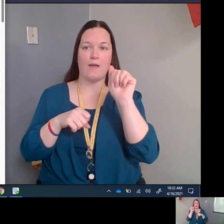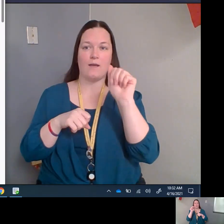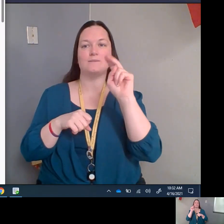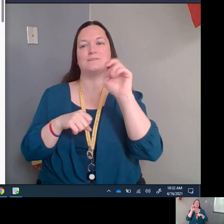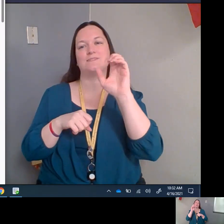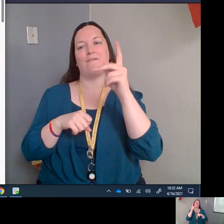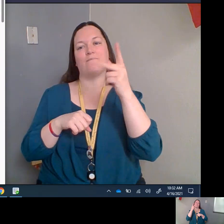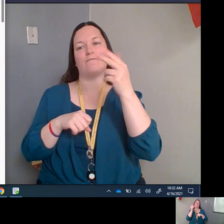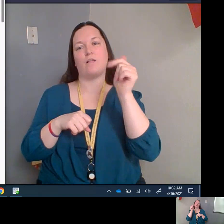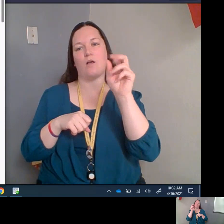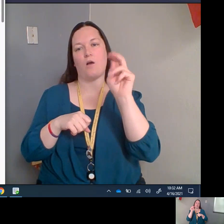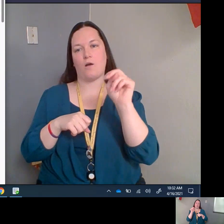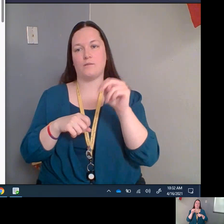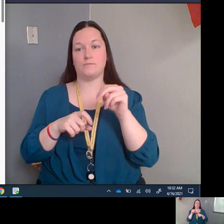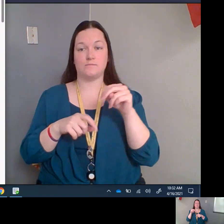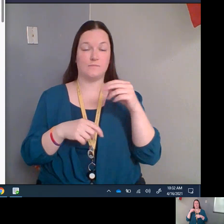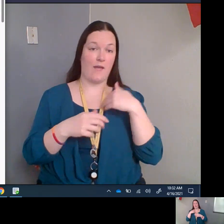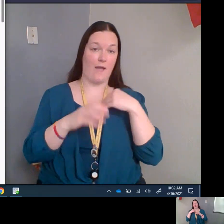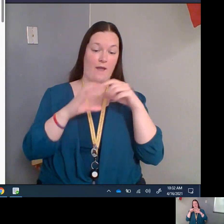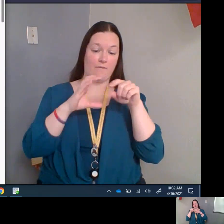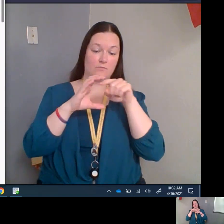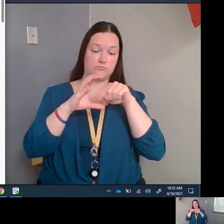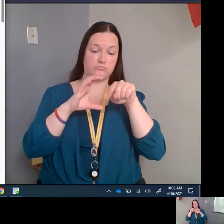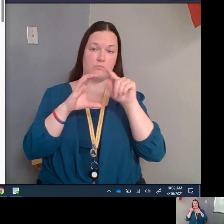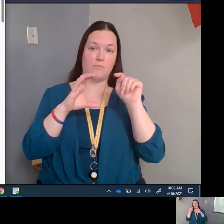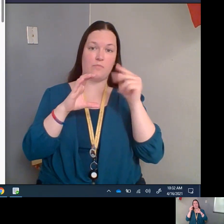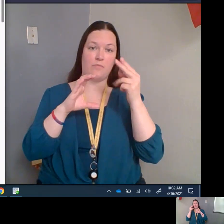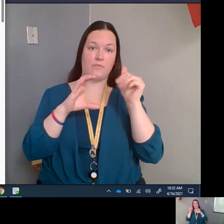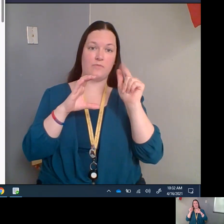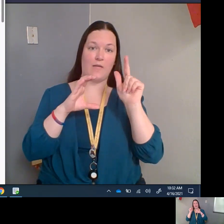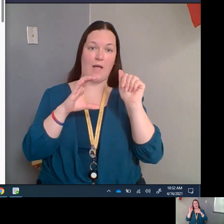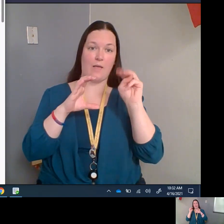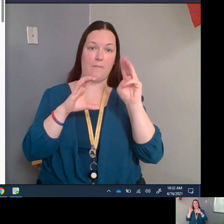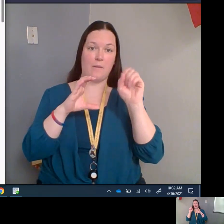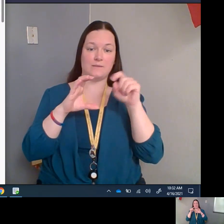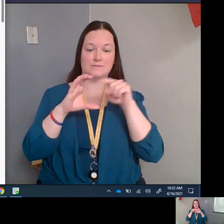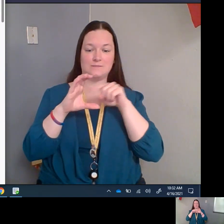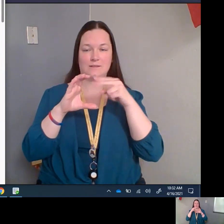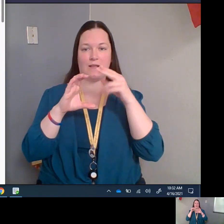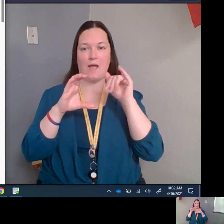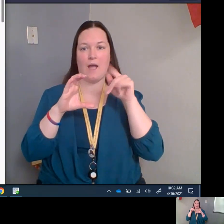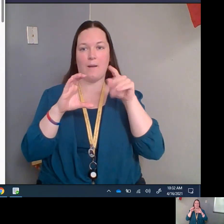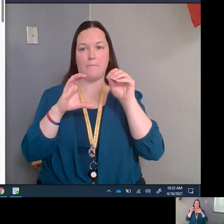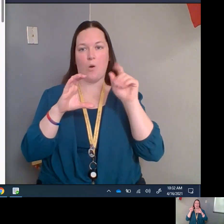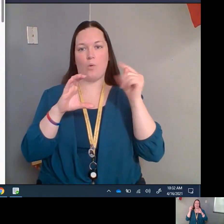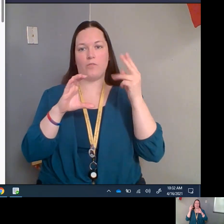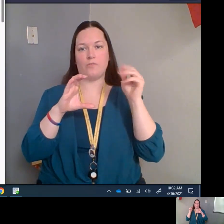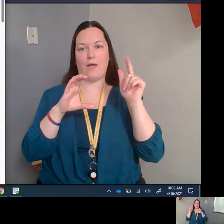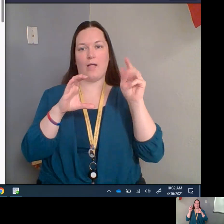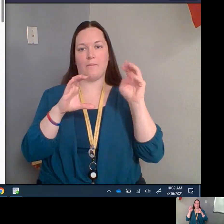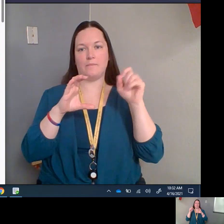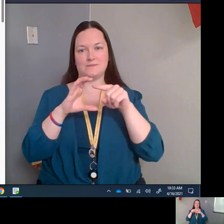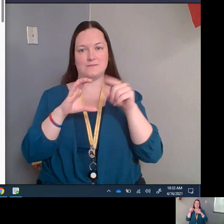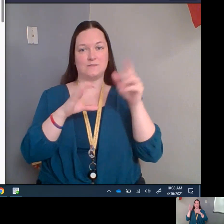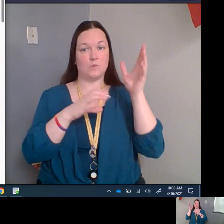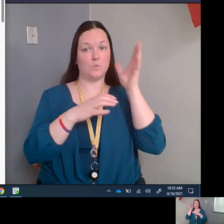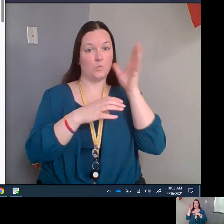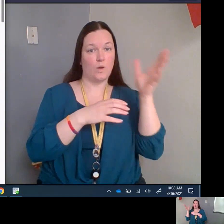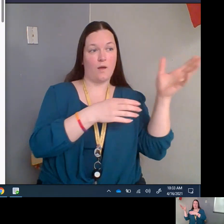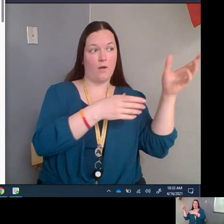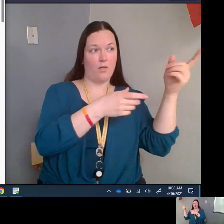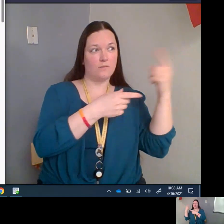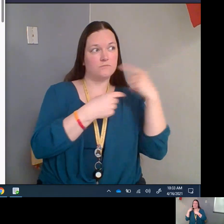thalamus and the hypothalamus. The thalamus behaves much like a relay station and directs sensory impulses